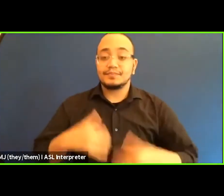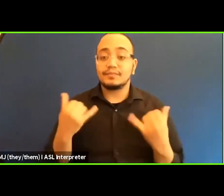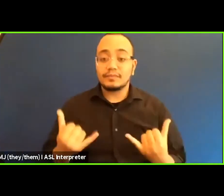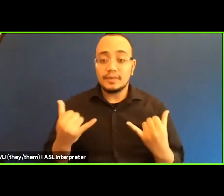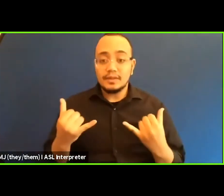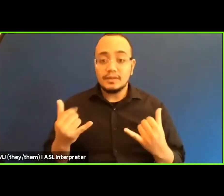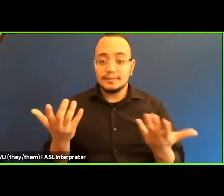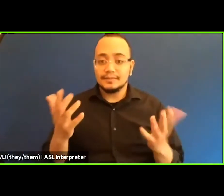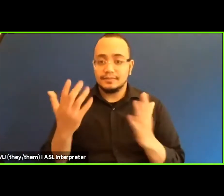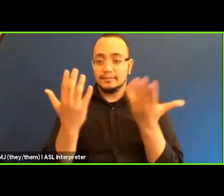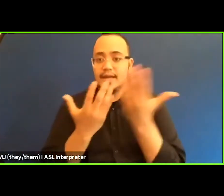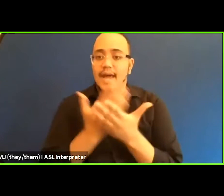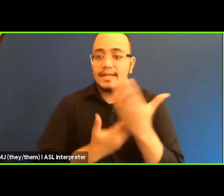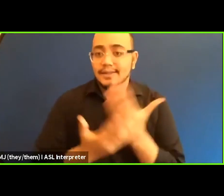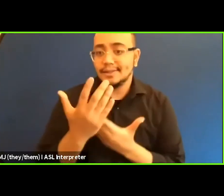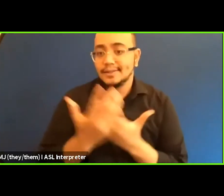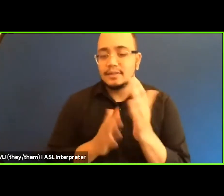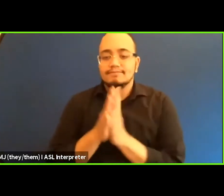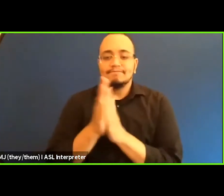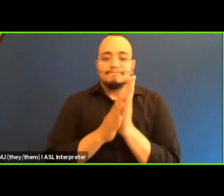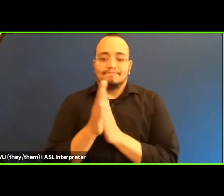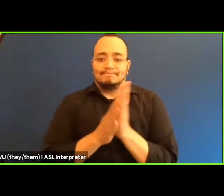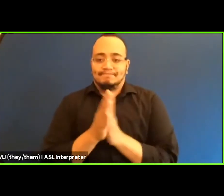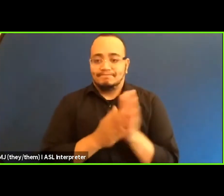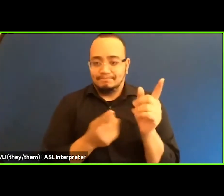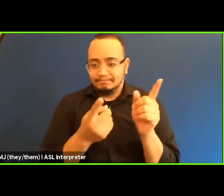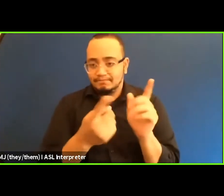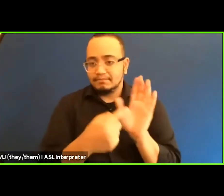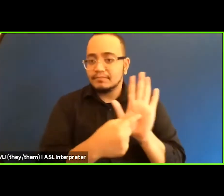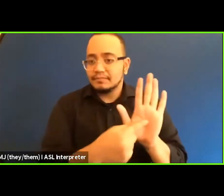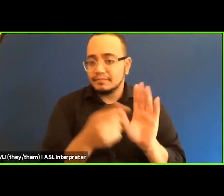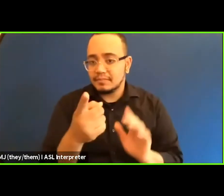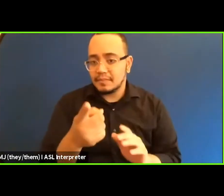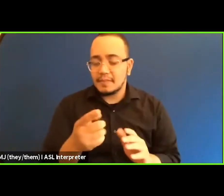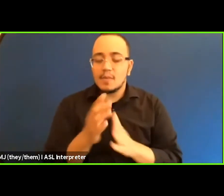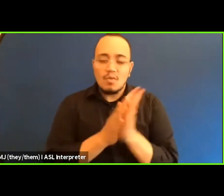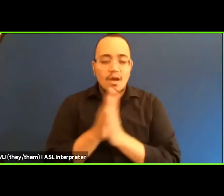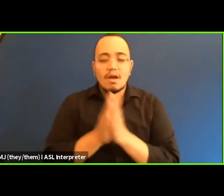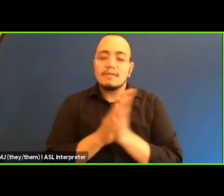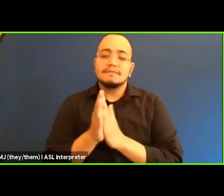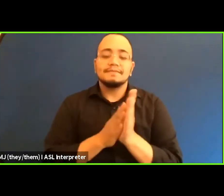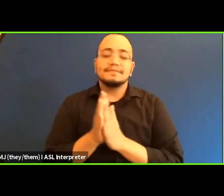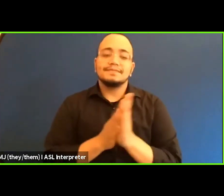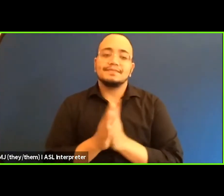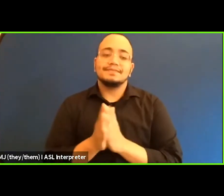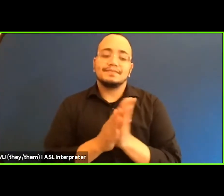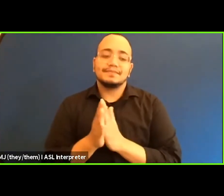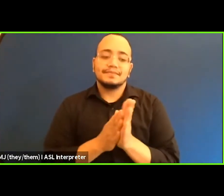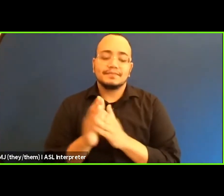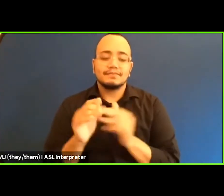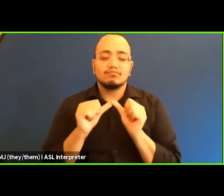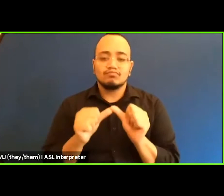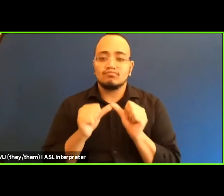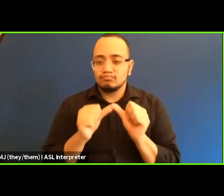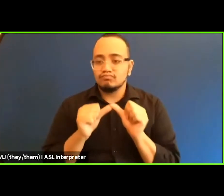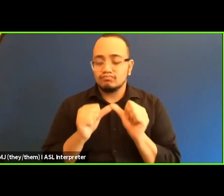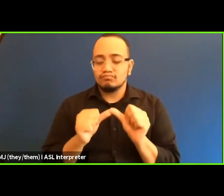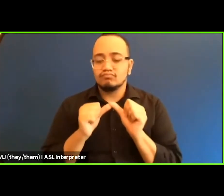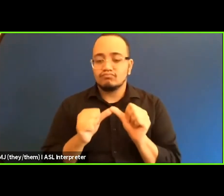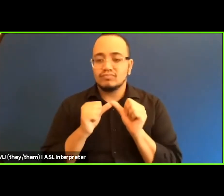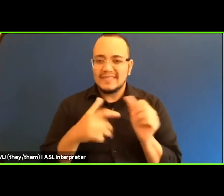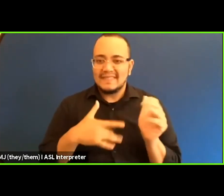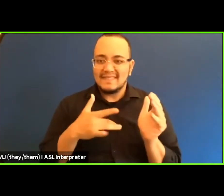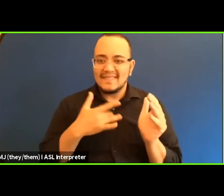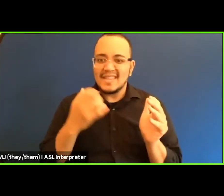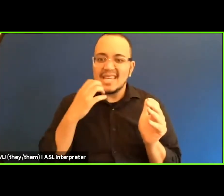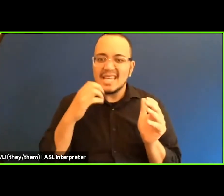take your hands and to start rubbing them together. Start rubbing them. And as you rub them together, feel the heat